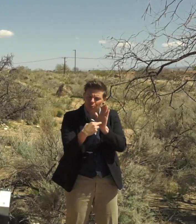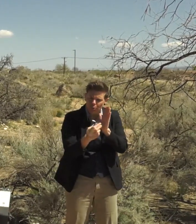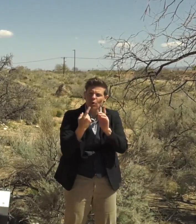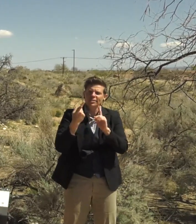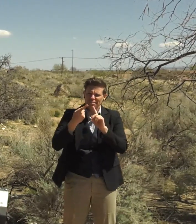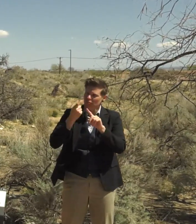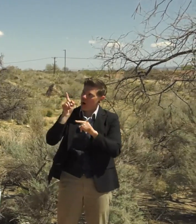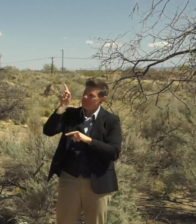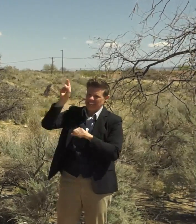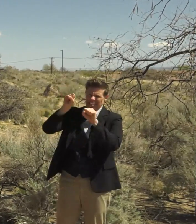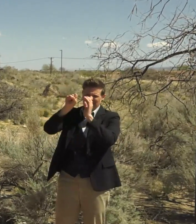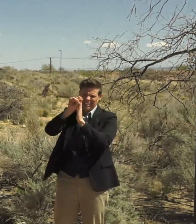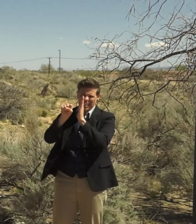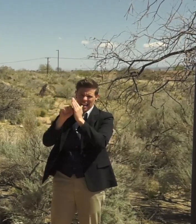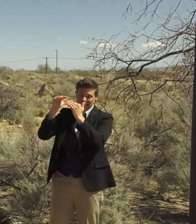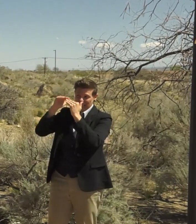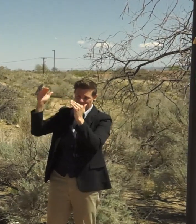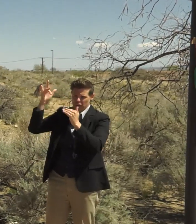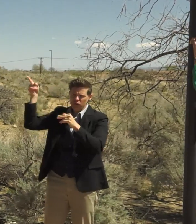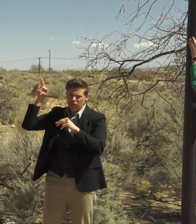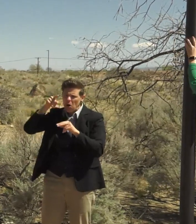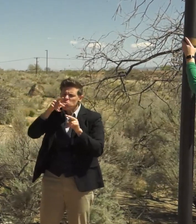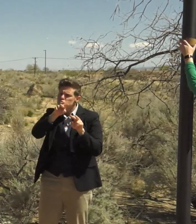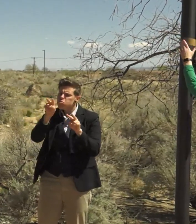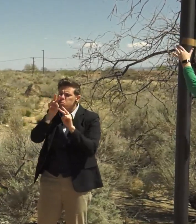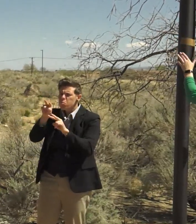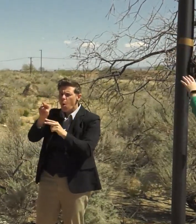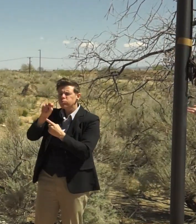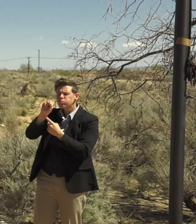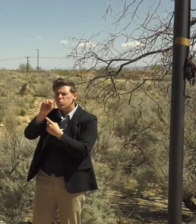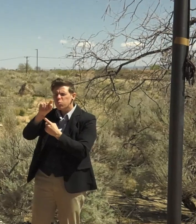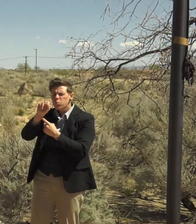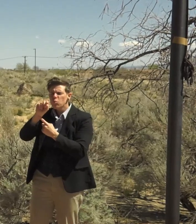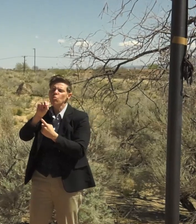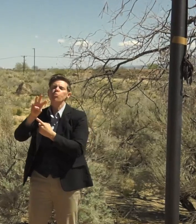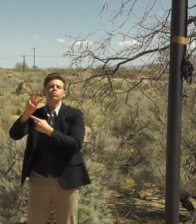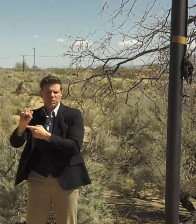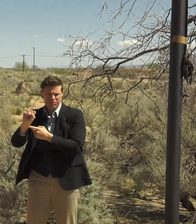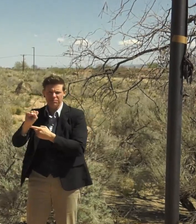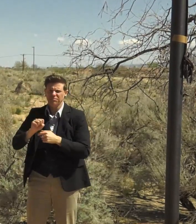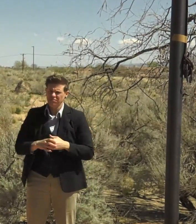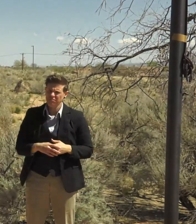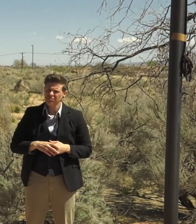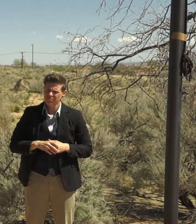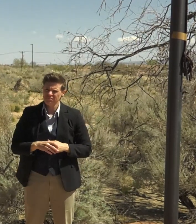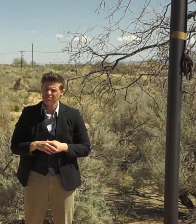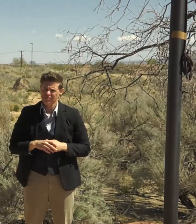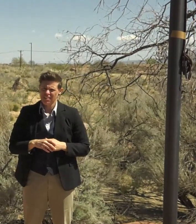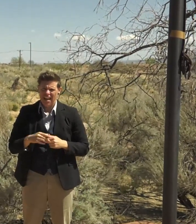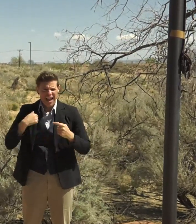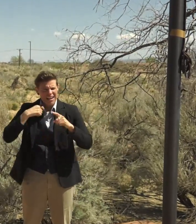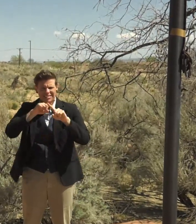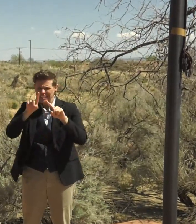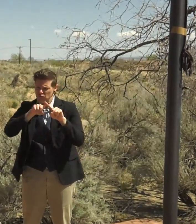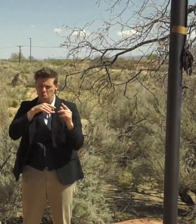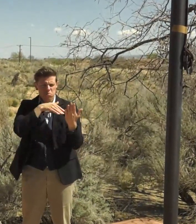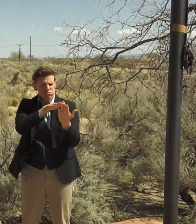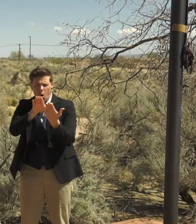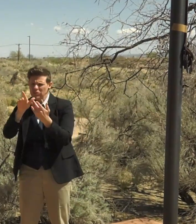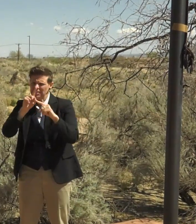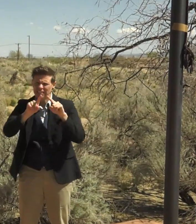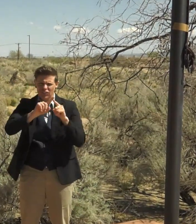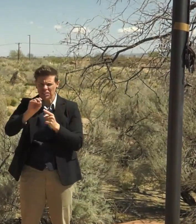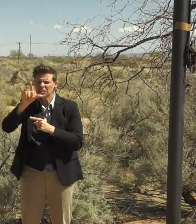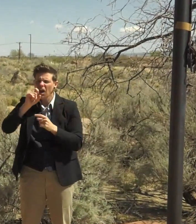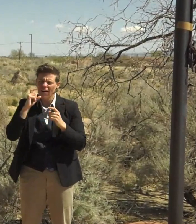all news outlets and so forth. I know there's lots of different ways to do this, make them at home, etc. But again, just want to mention too, this is also why we're trying to